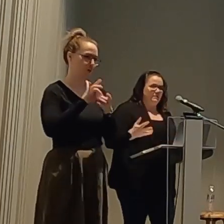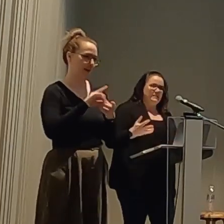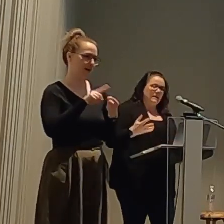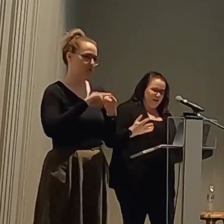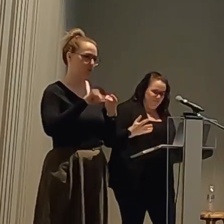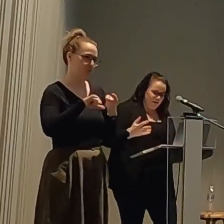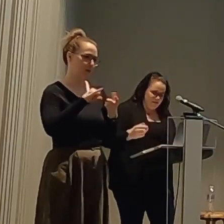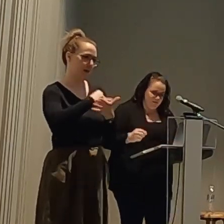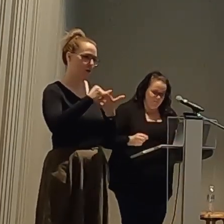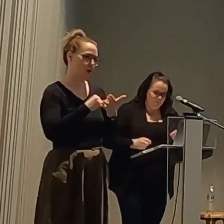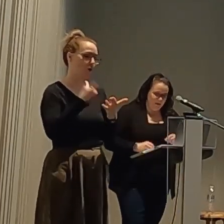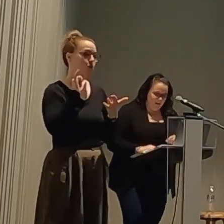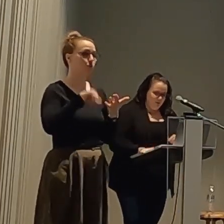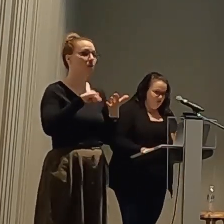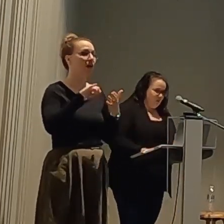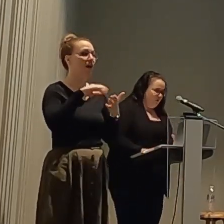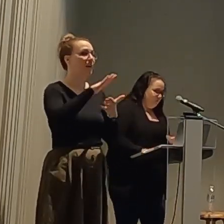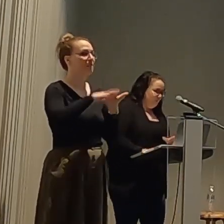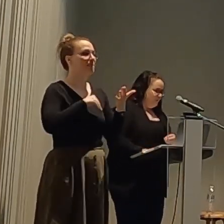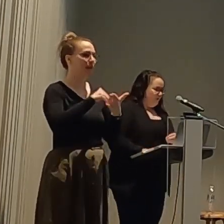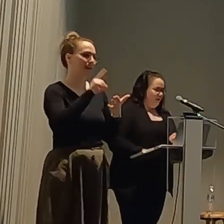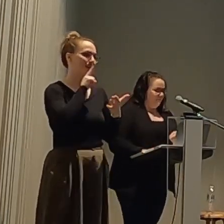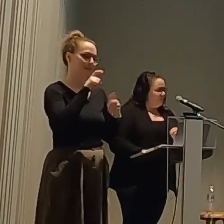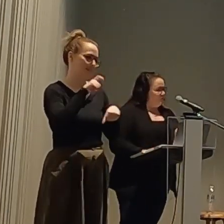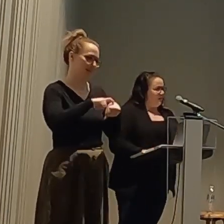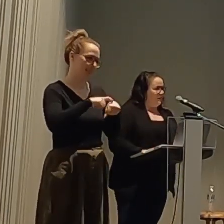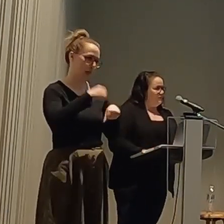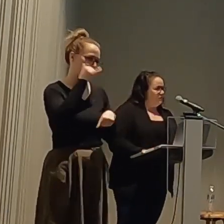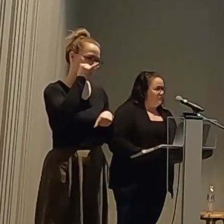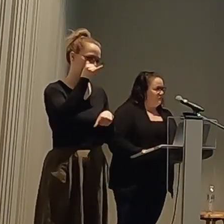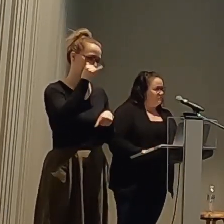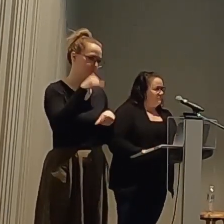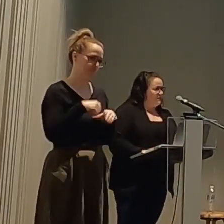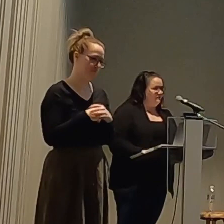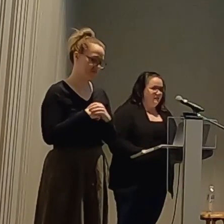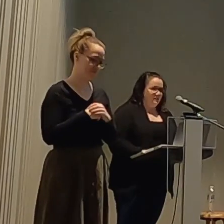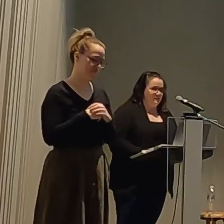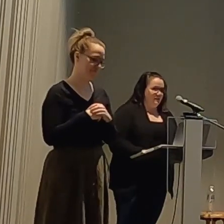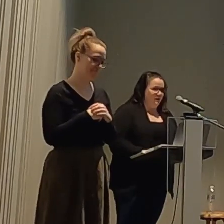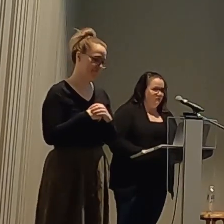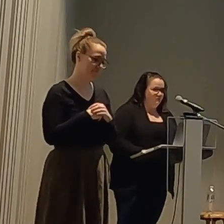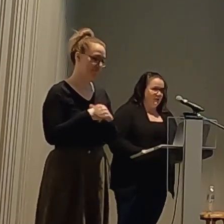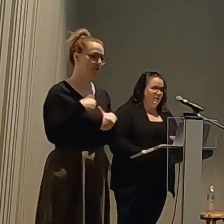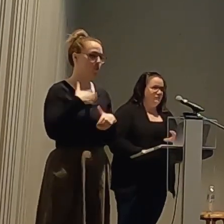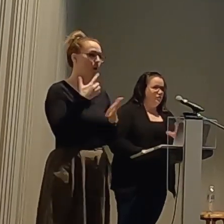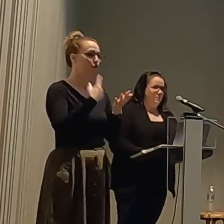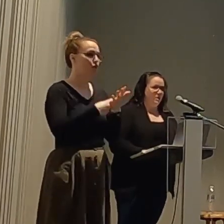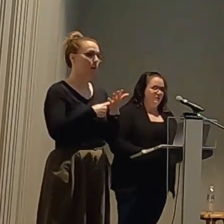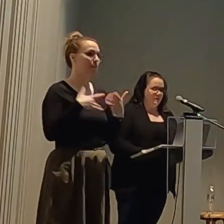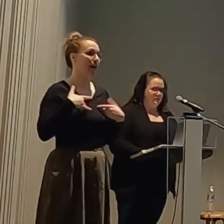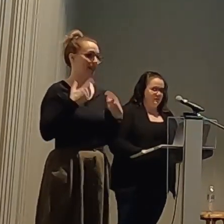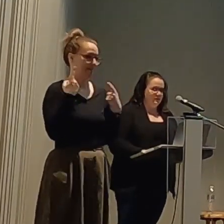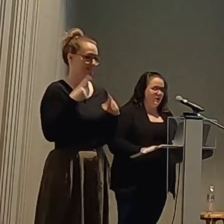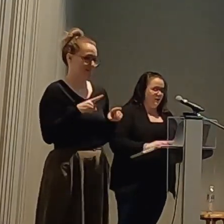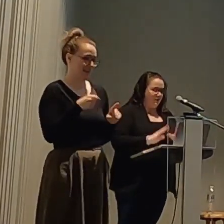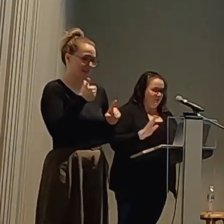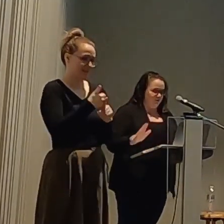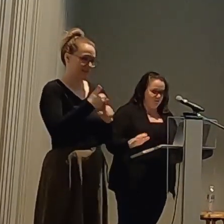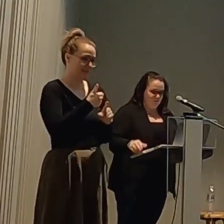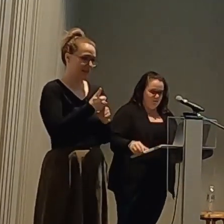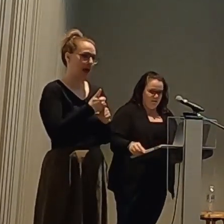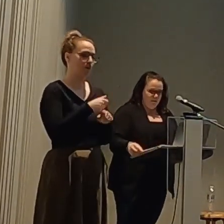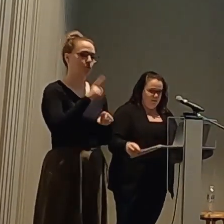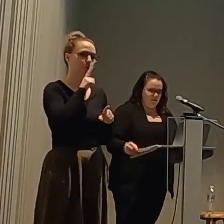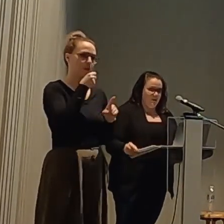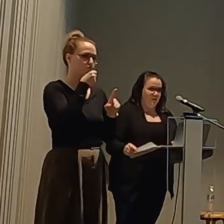makes it very timeless. So I want to get into the event itself that kind of spawned this